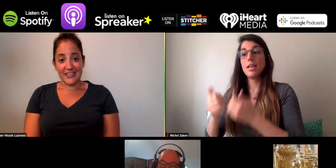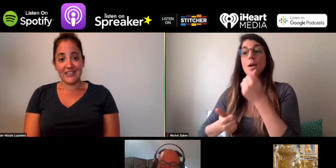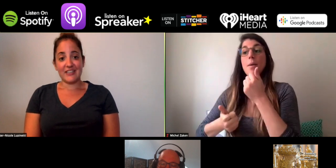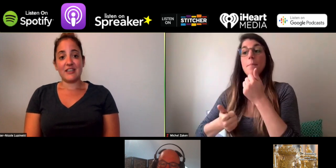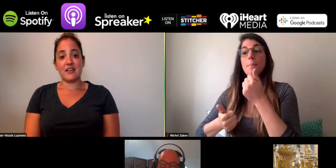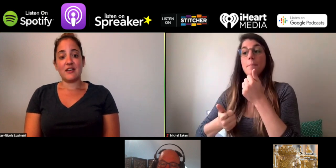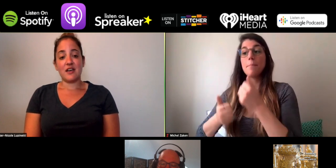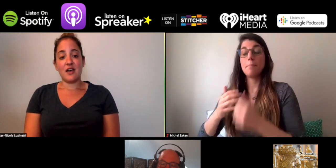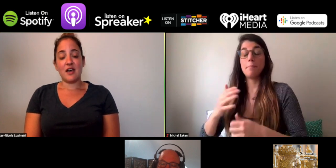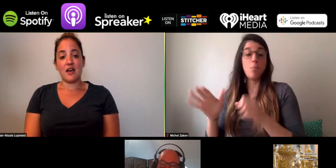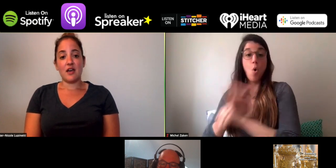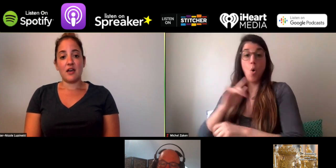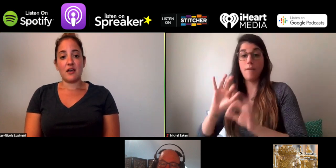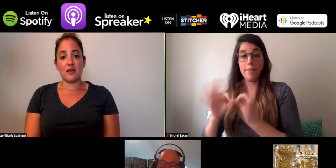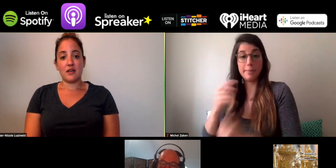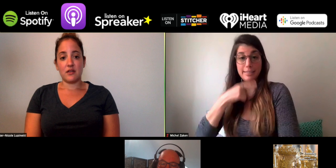family,